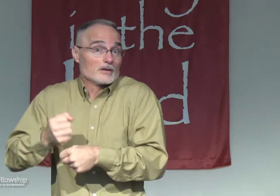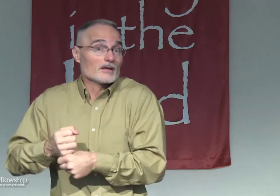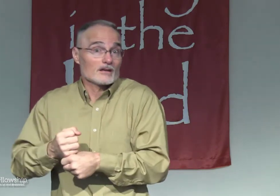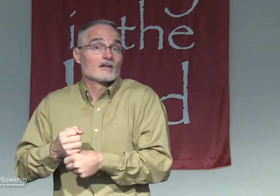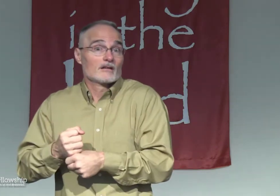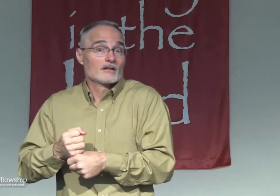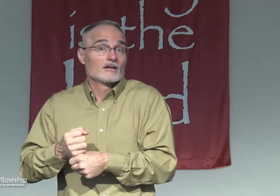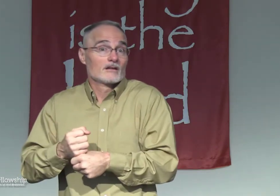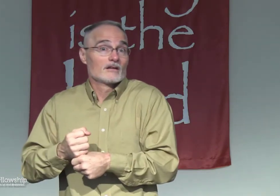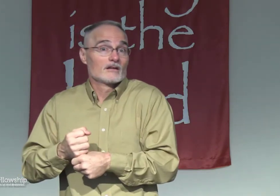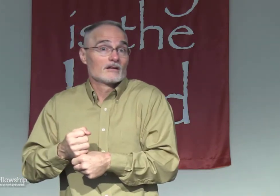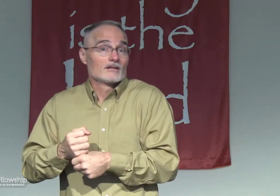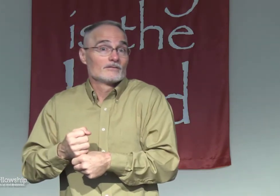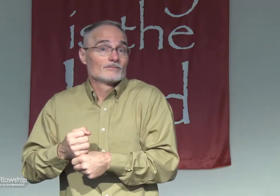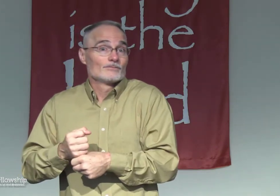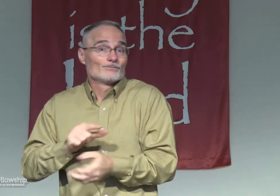the decisions you make, how you think,